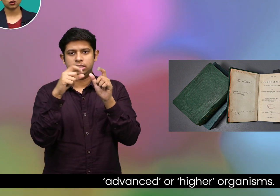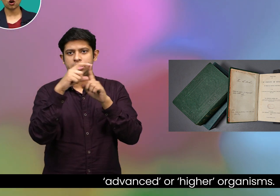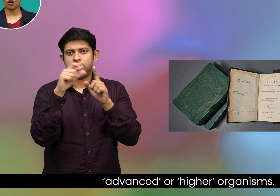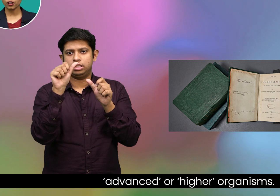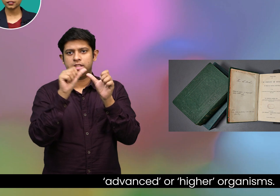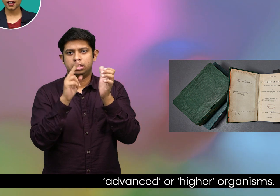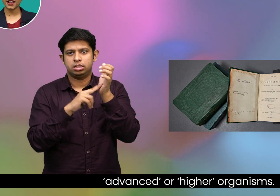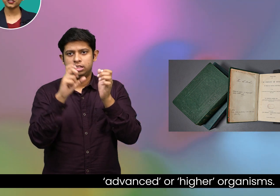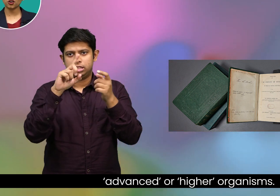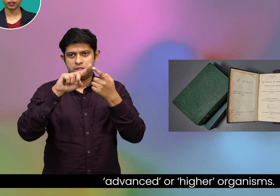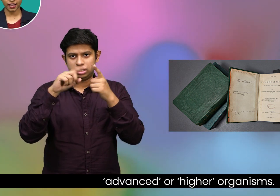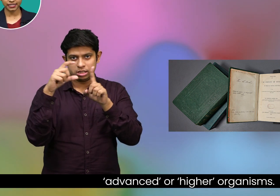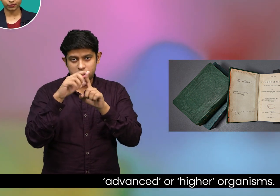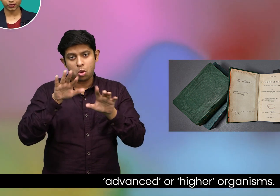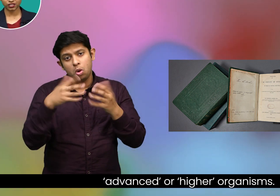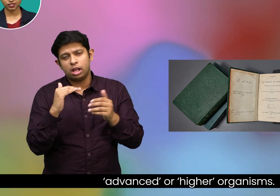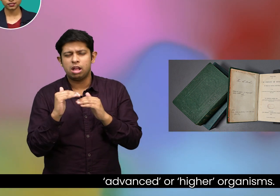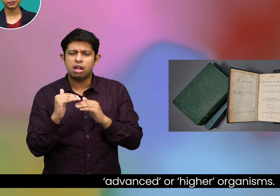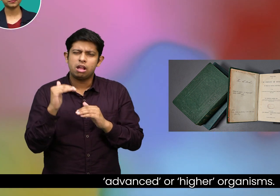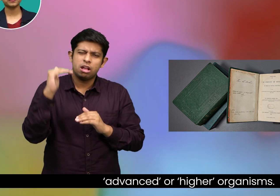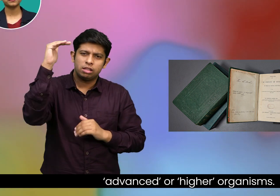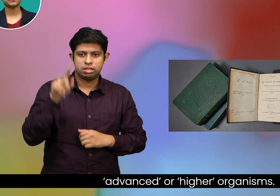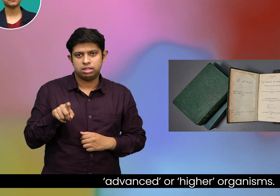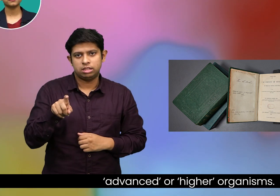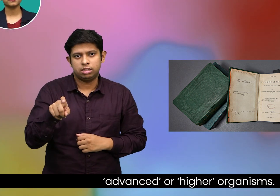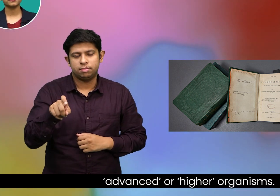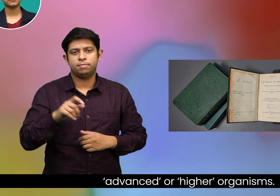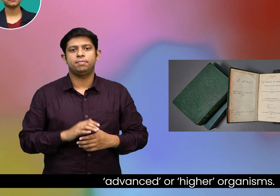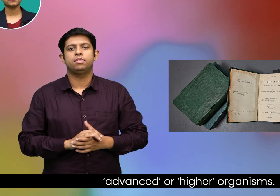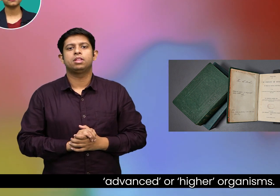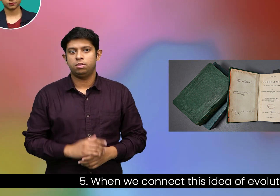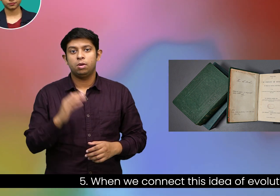advanced or higher organisms.